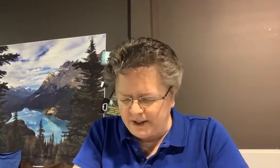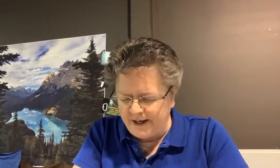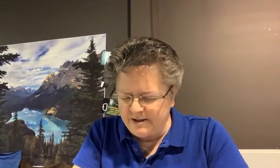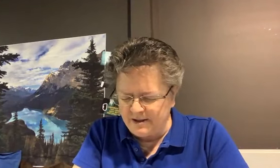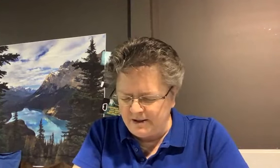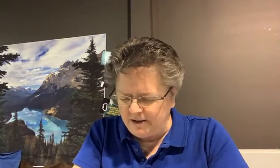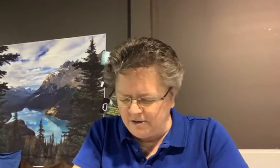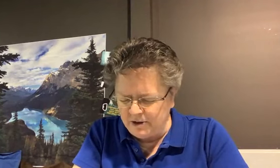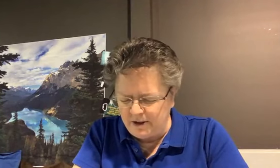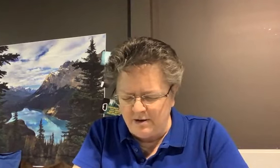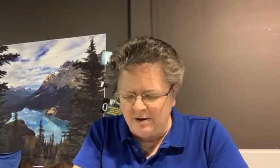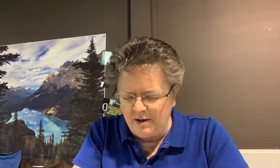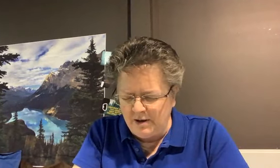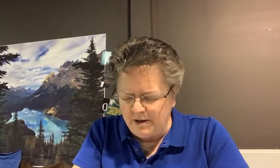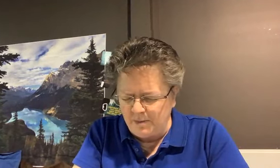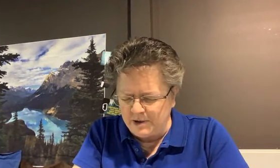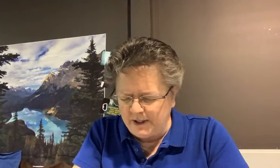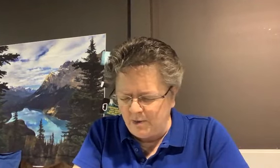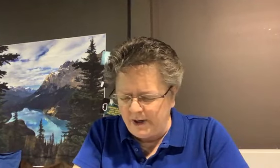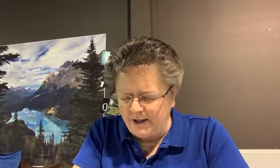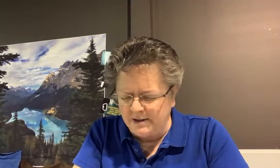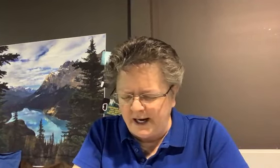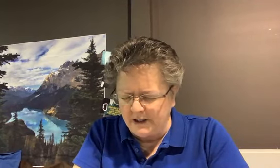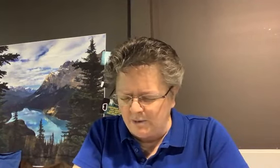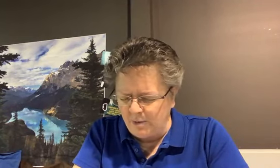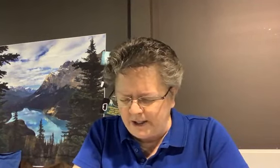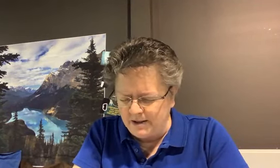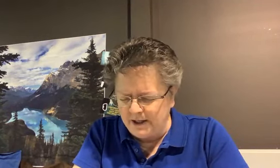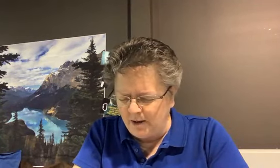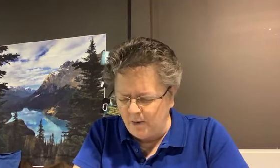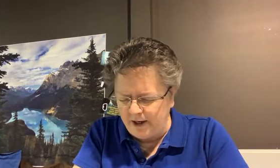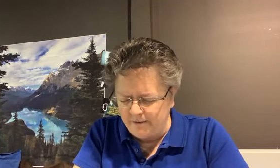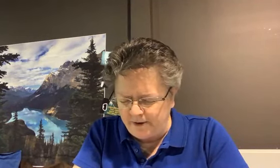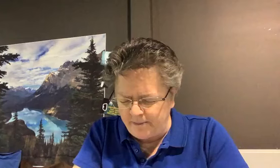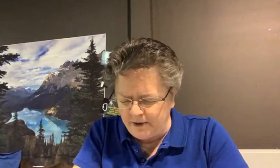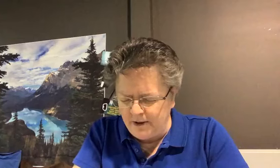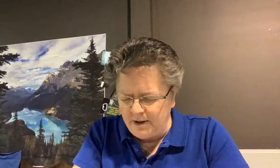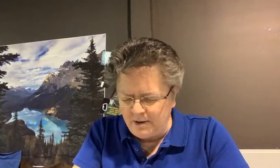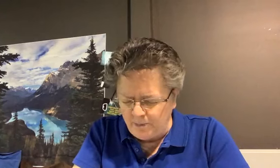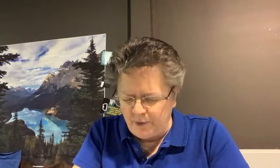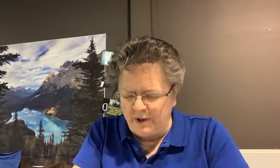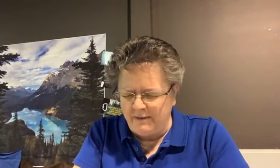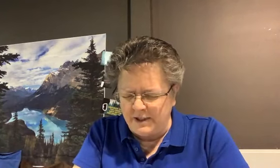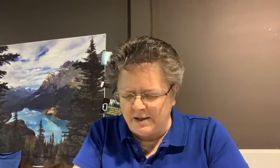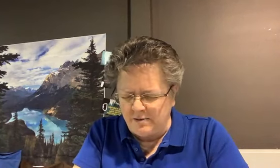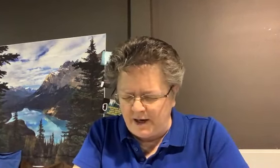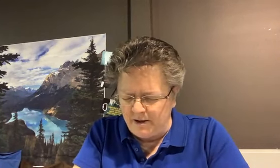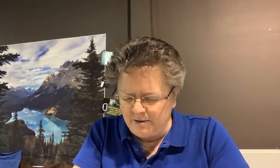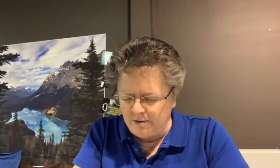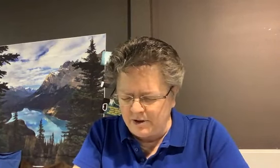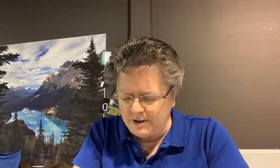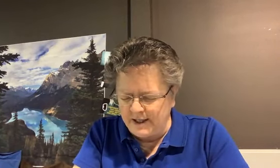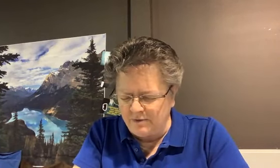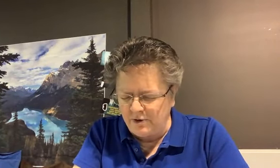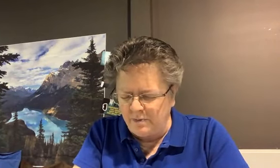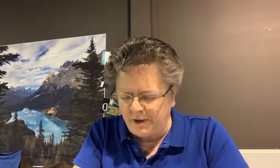eyes to see and ears to hear. Help us take away exactly what we need to take away from the book of Zechariah. Lord, I just ask for you to bless